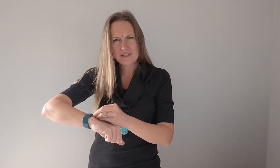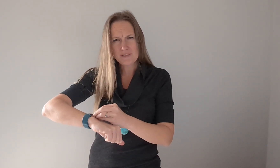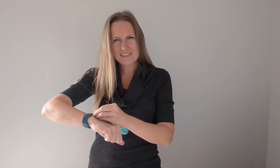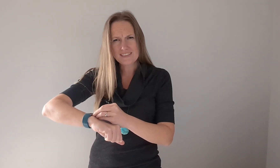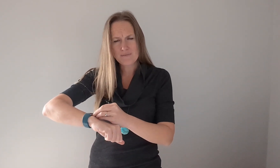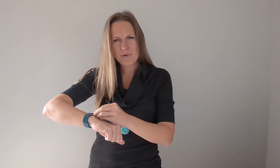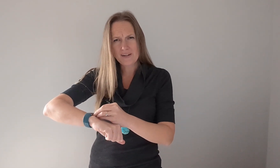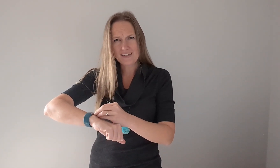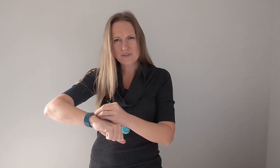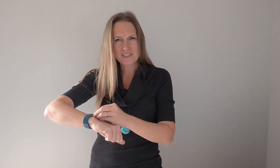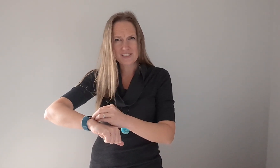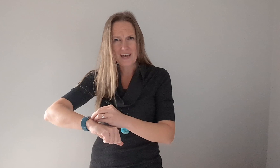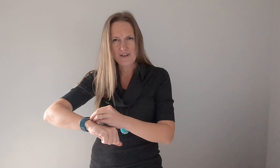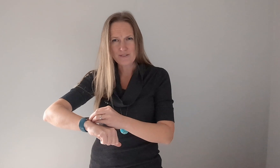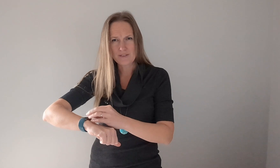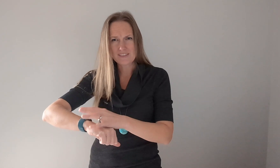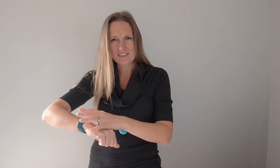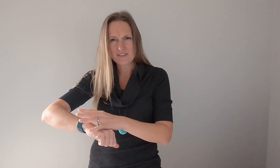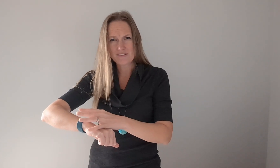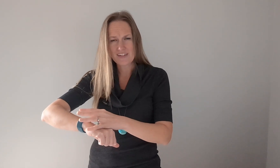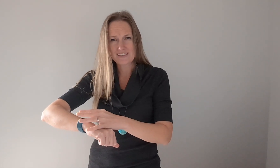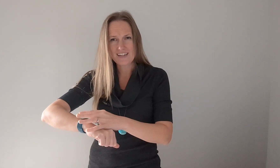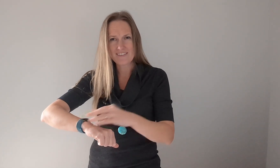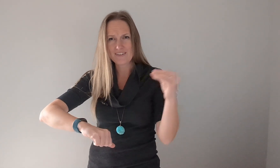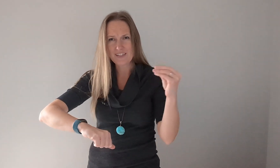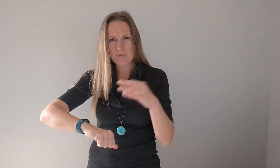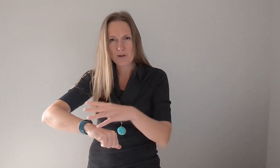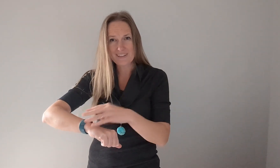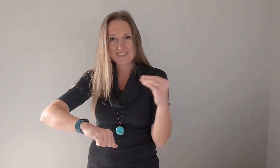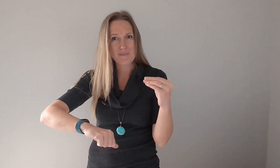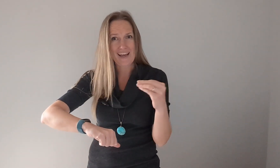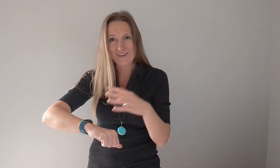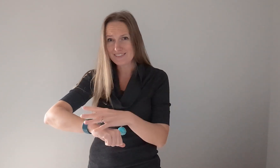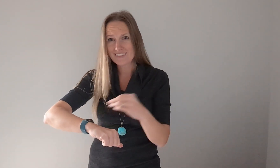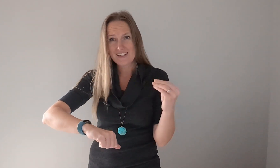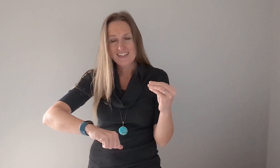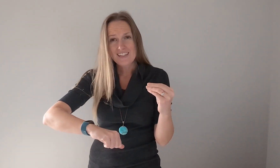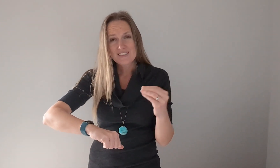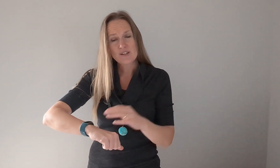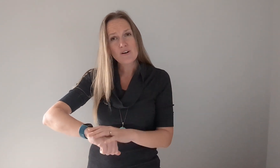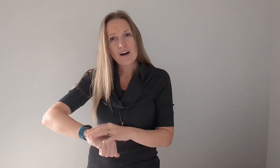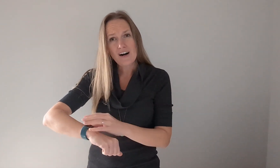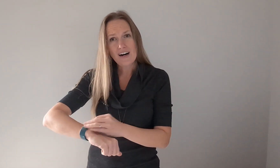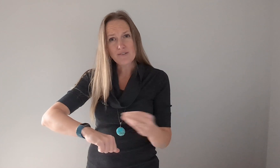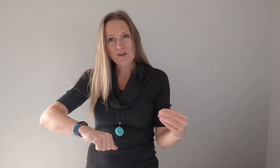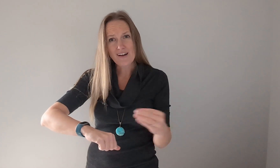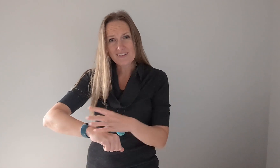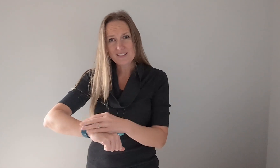some reason at some point I switched to out, which starts with your fingers kind of out and then you're pulling something out. So, or out this